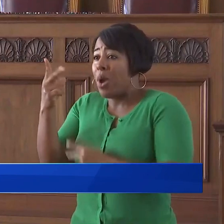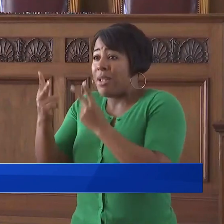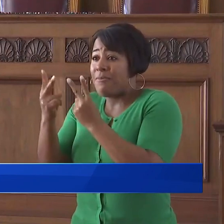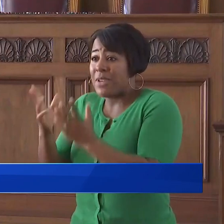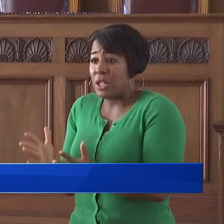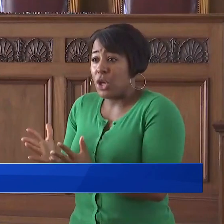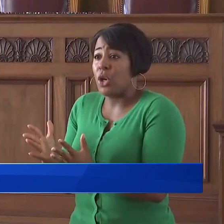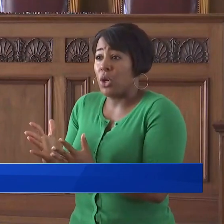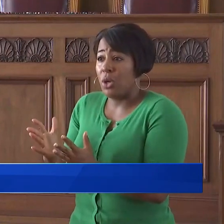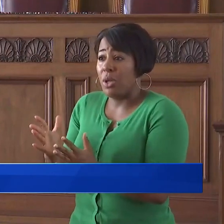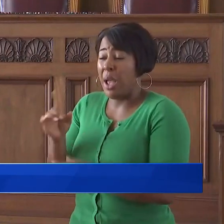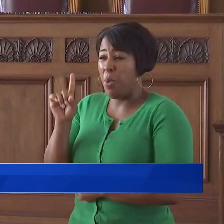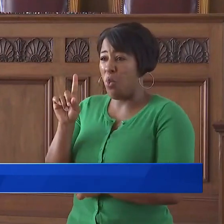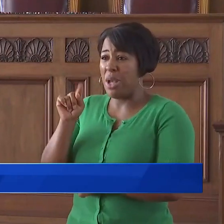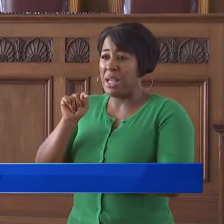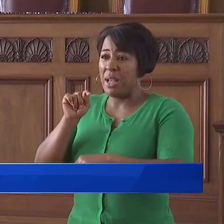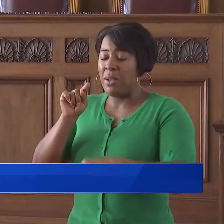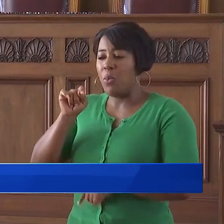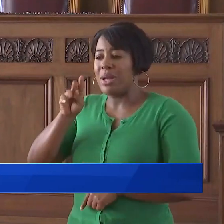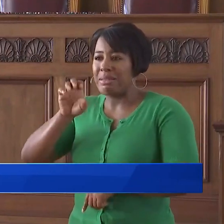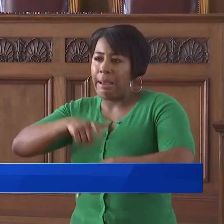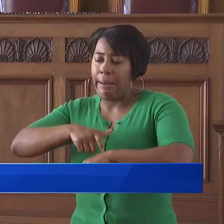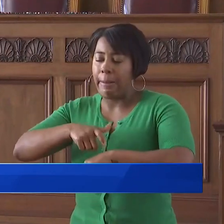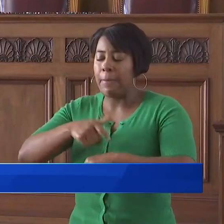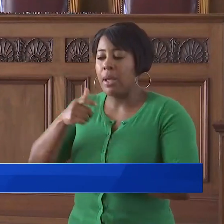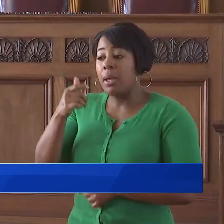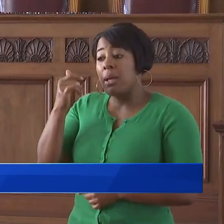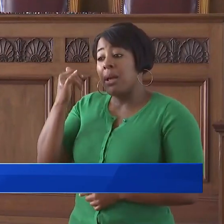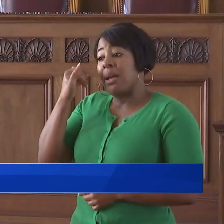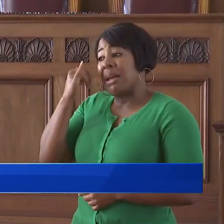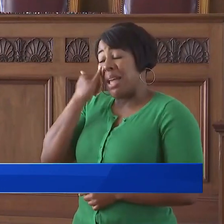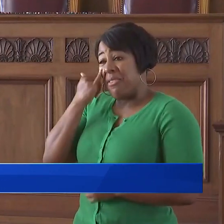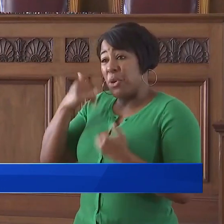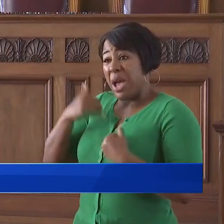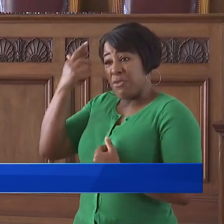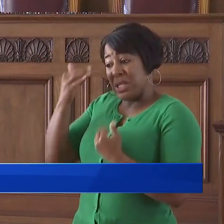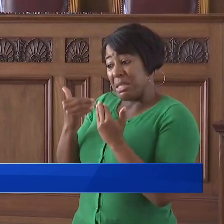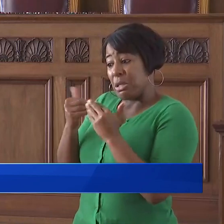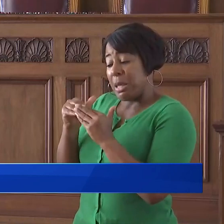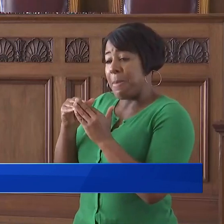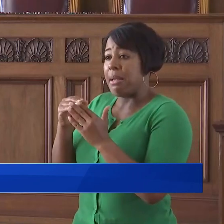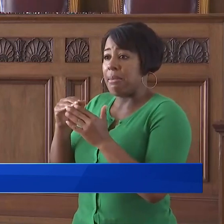time, unless there are compelling reasons to limit access.